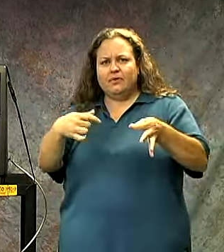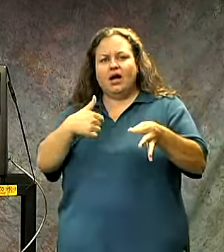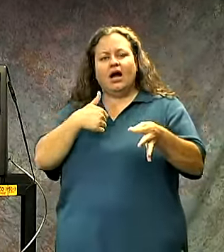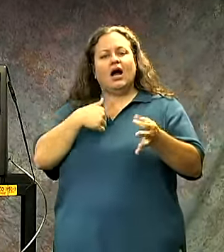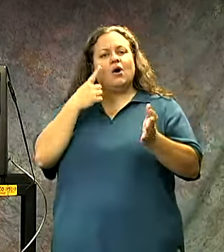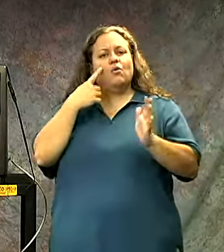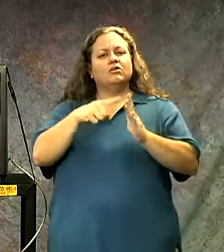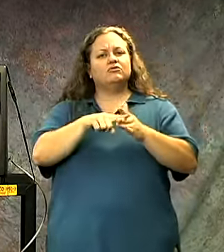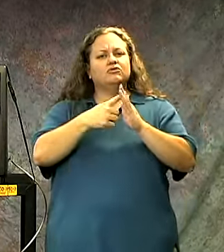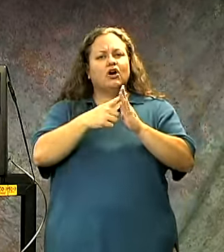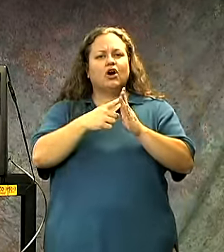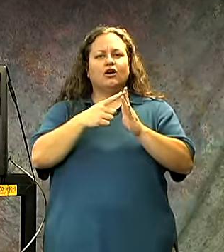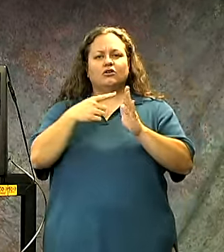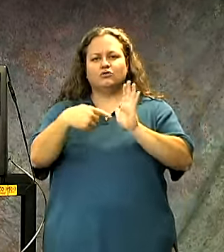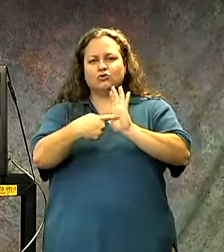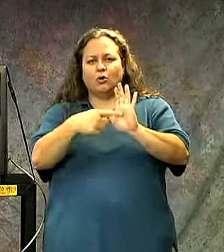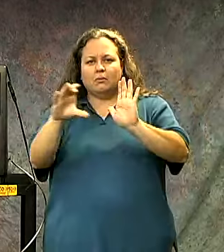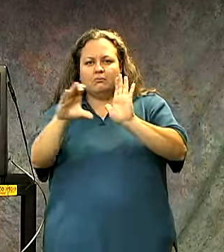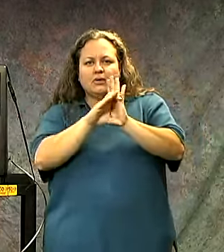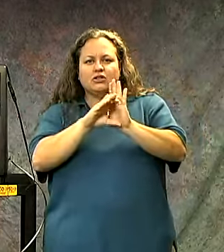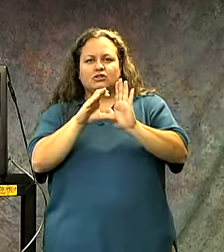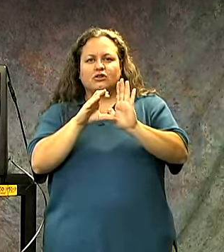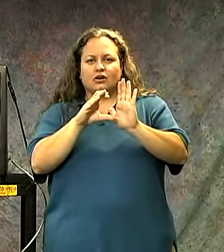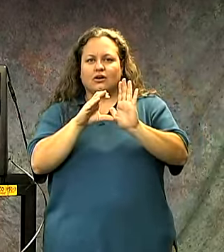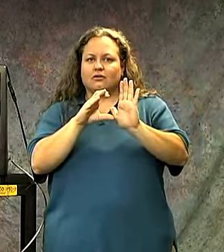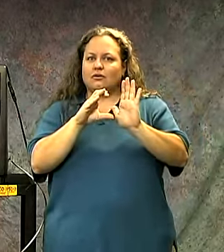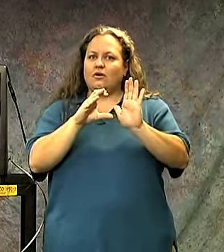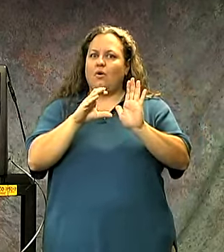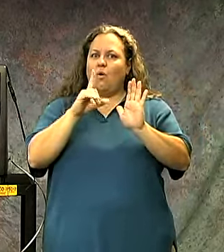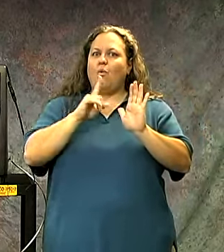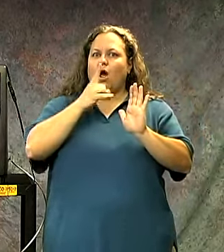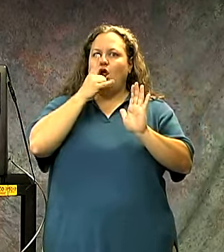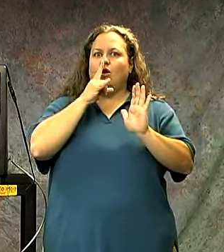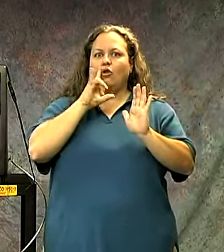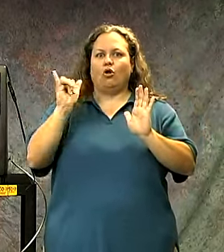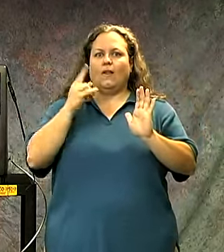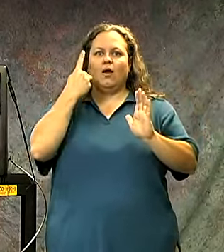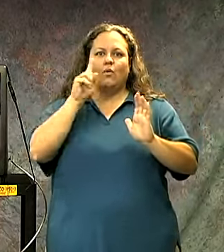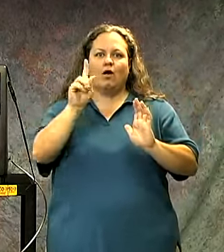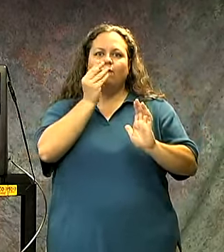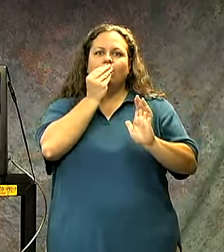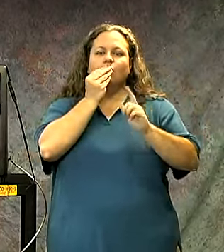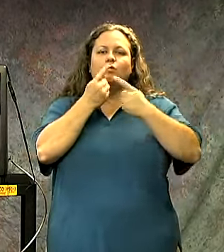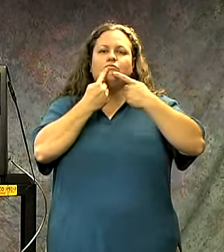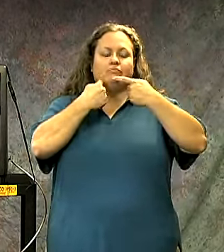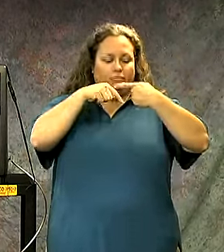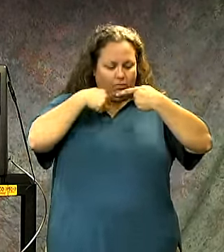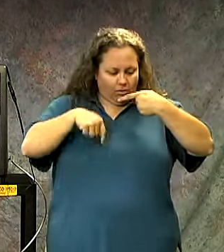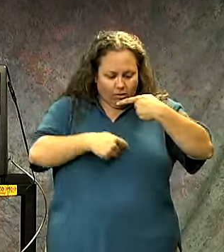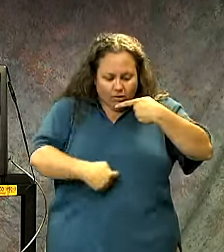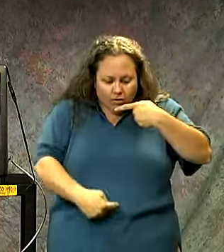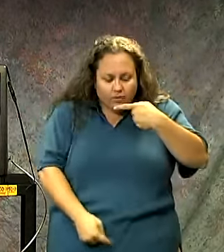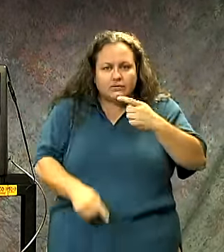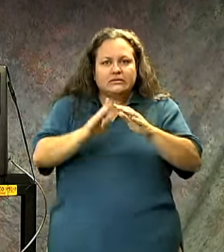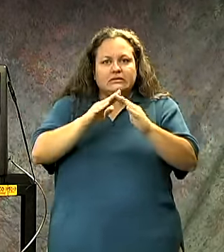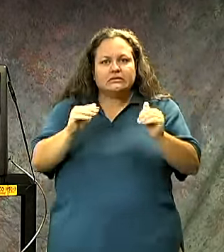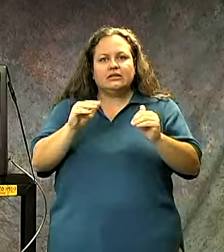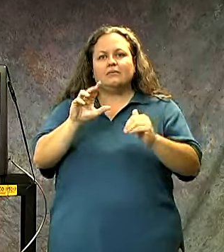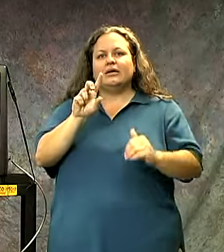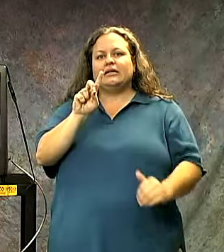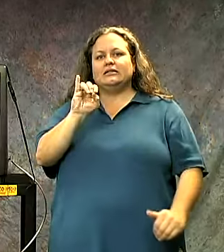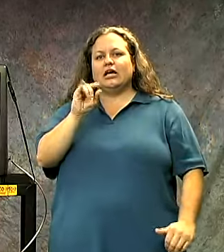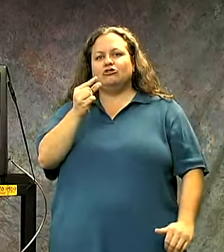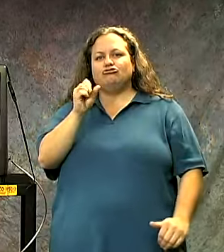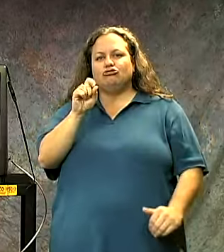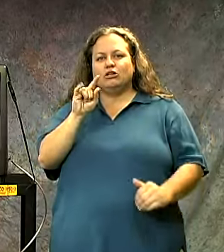going to start with, I want to show you a small diagram. Actually, it's to scale of the digestive tract. And we're going to start